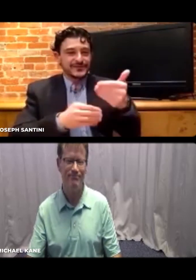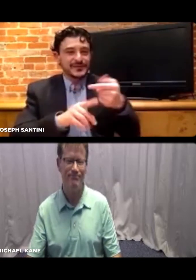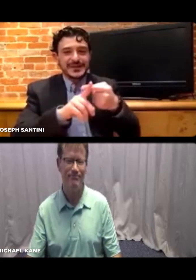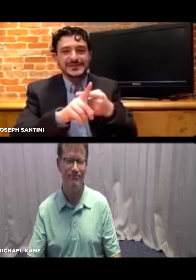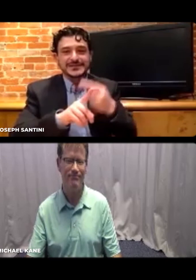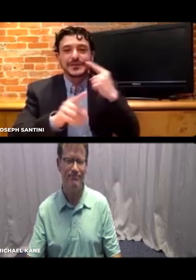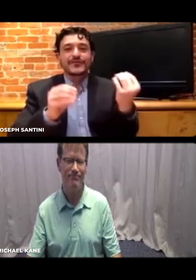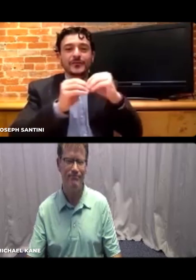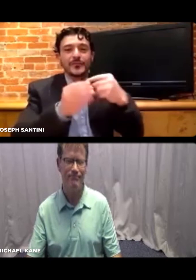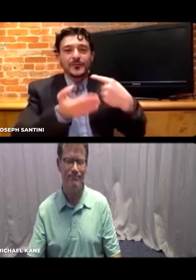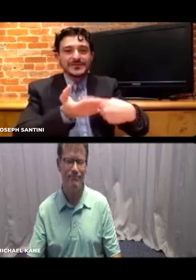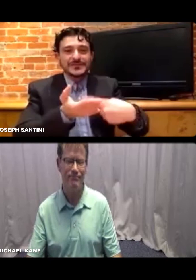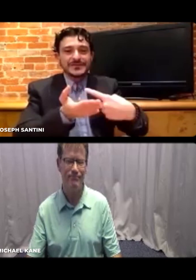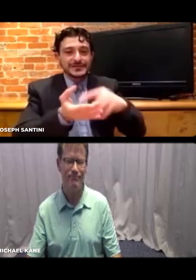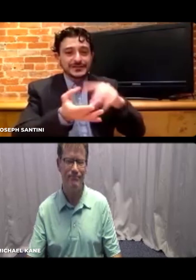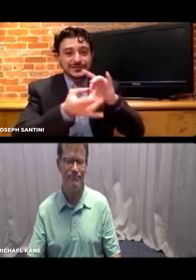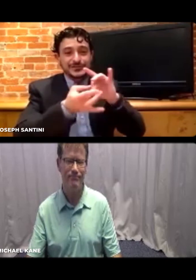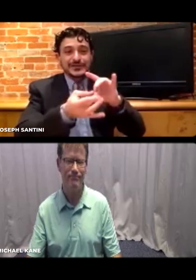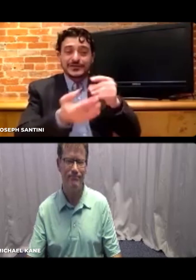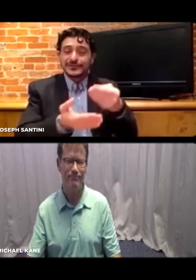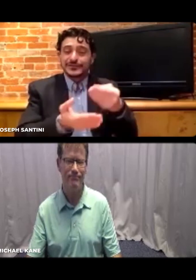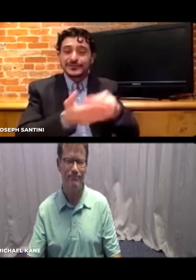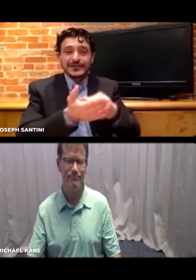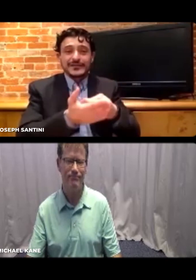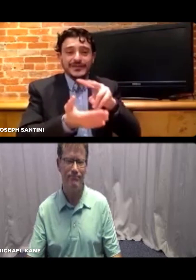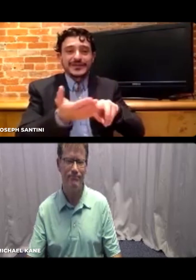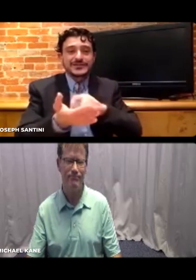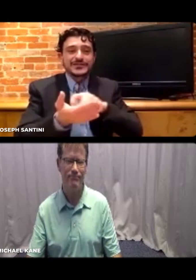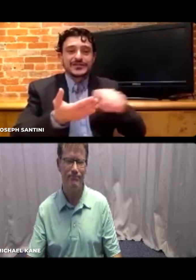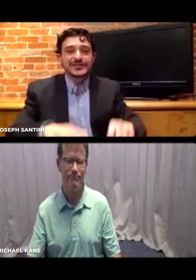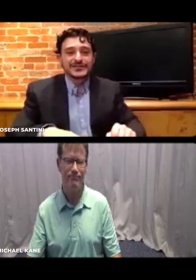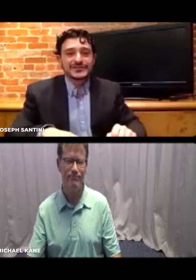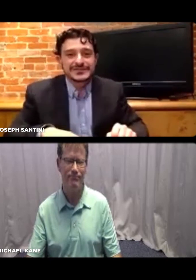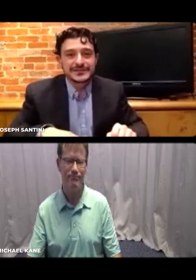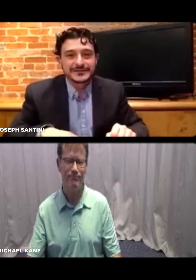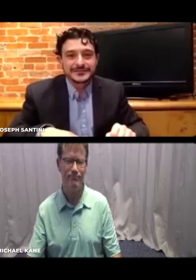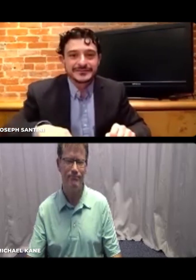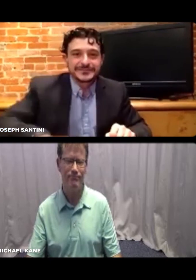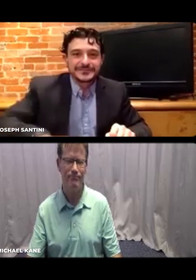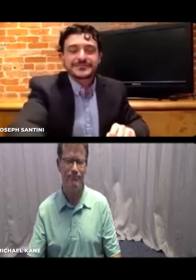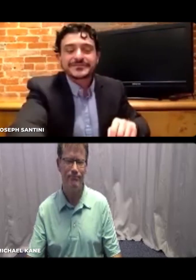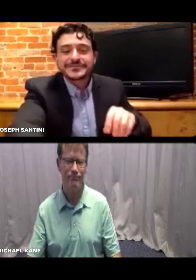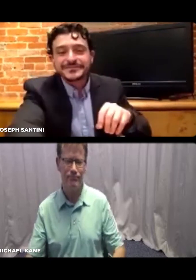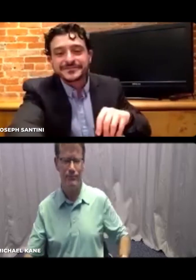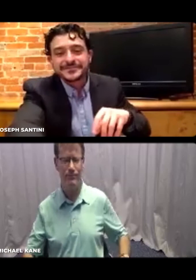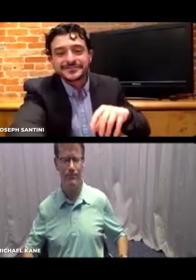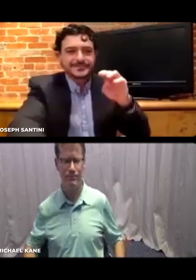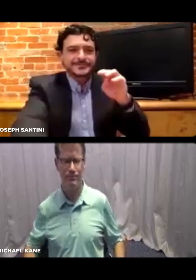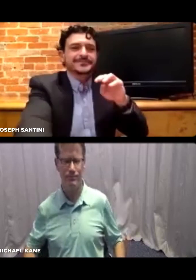following months for our continuing series, Financial Literacy Webinars.